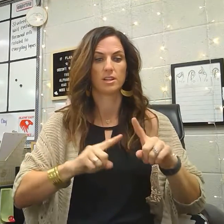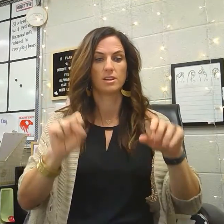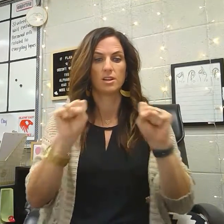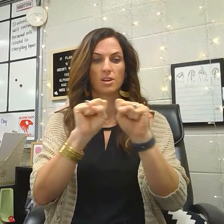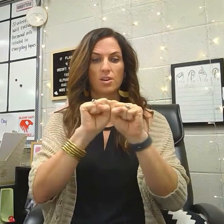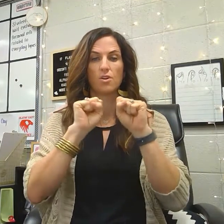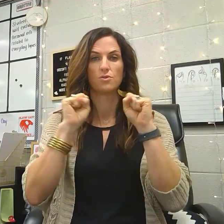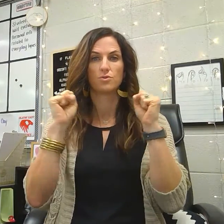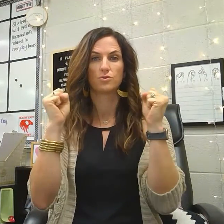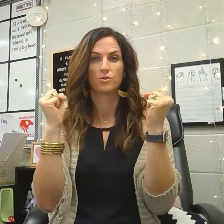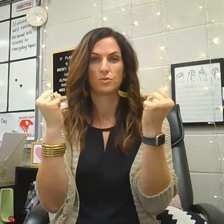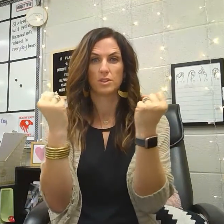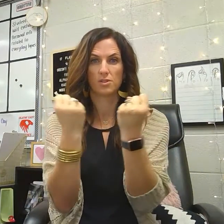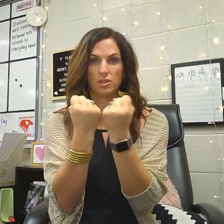sign sociology.